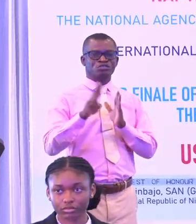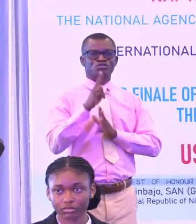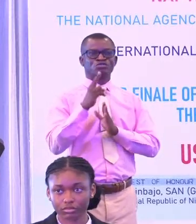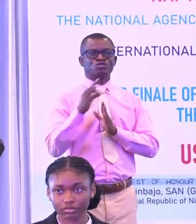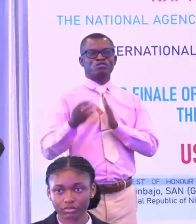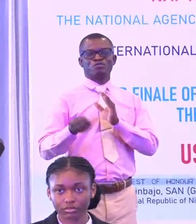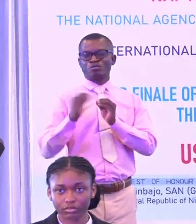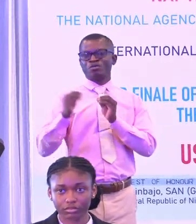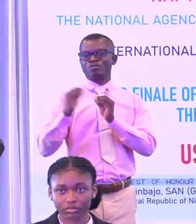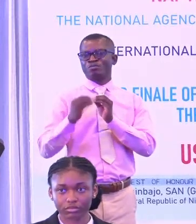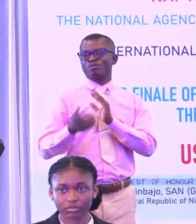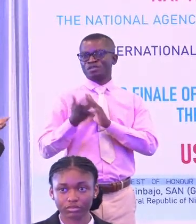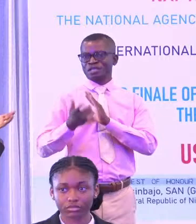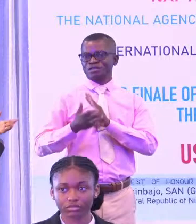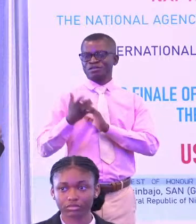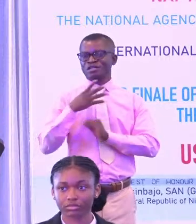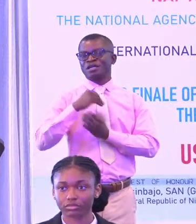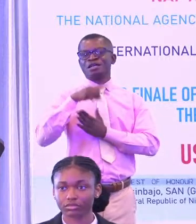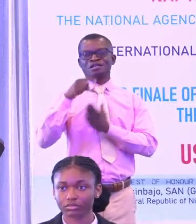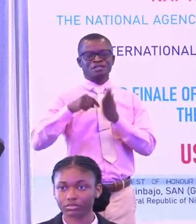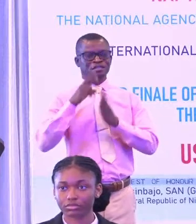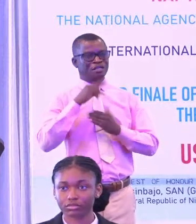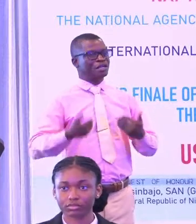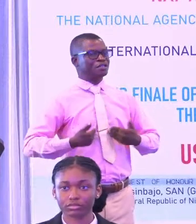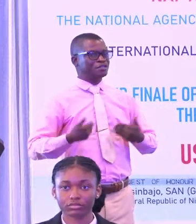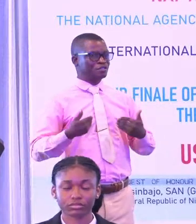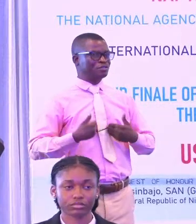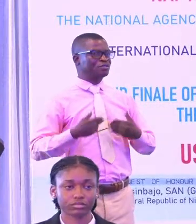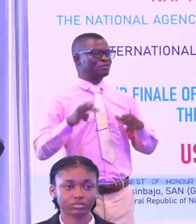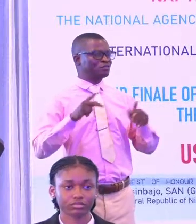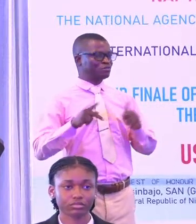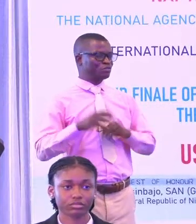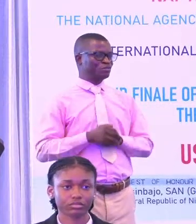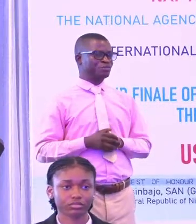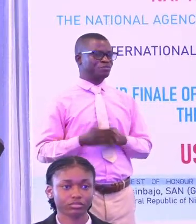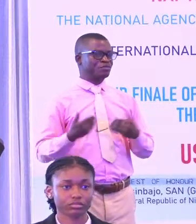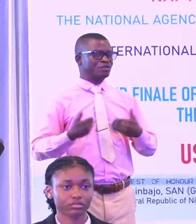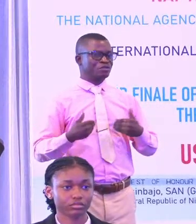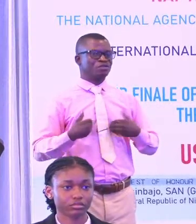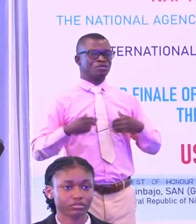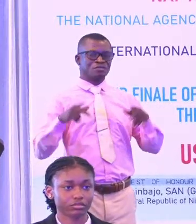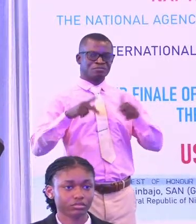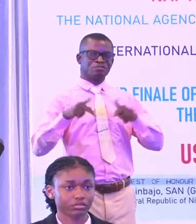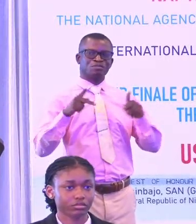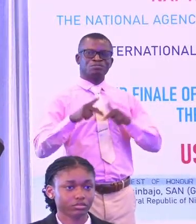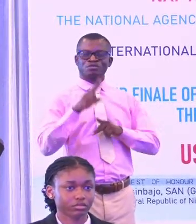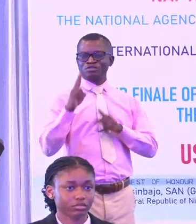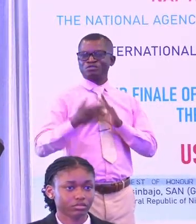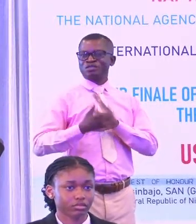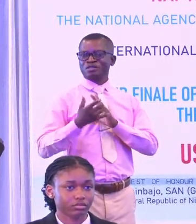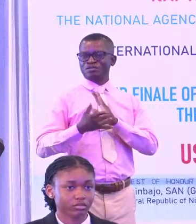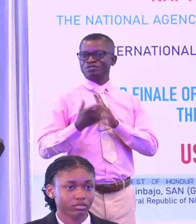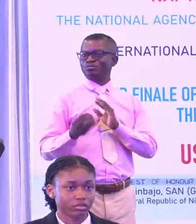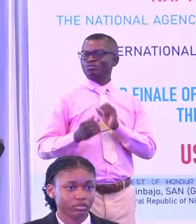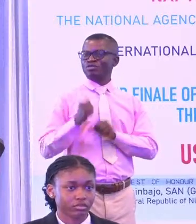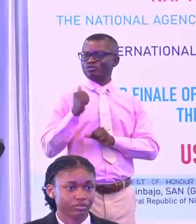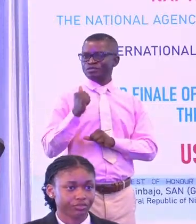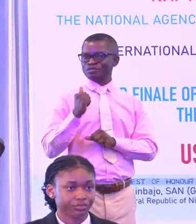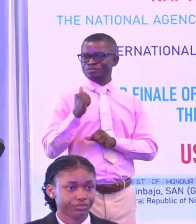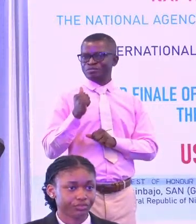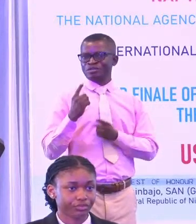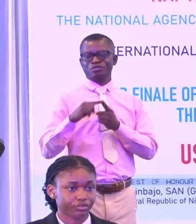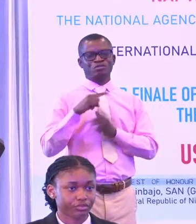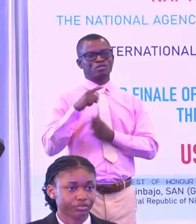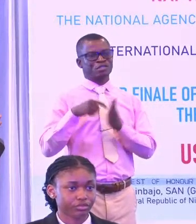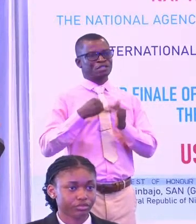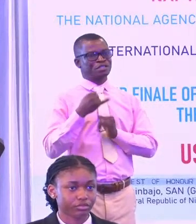more technology. And these are the young people. The young people are the ones who use more of technology. To this